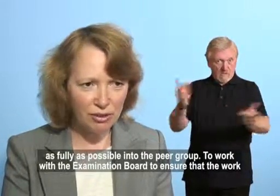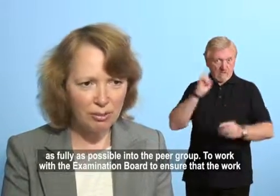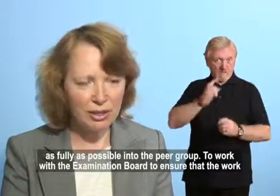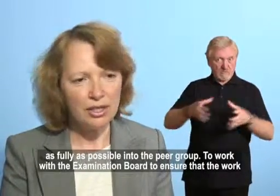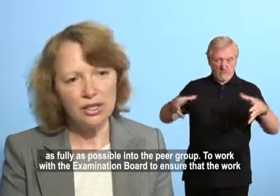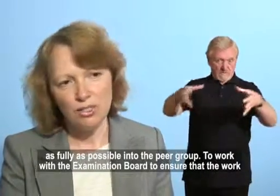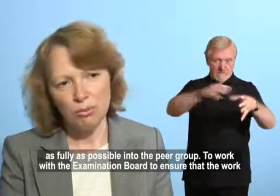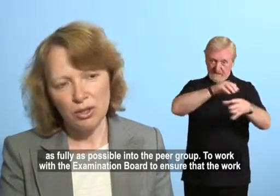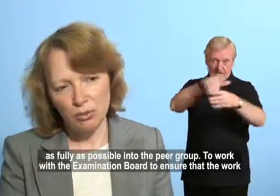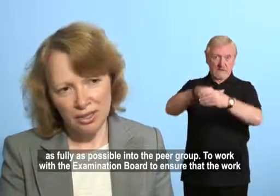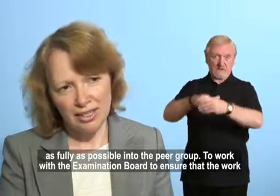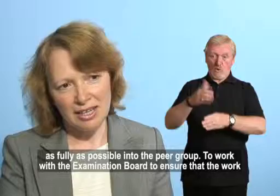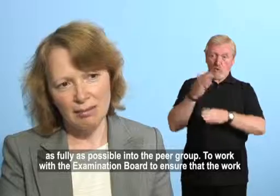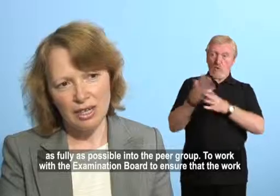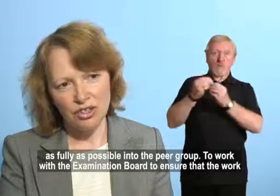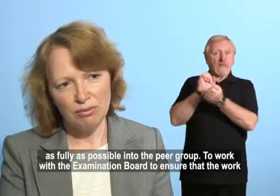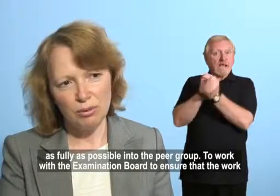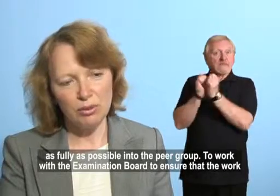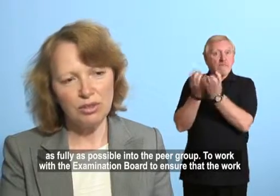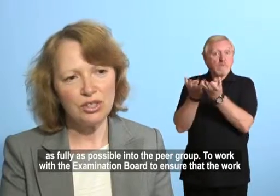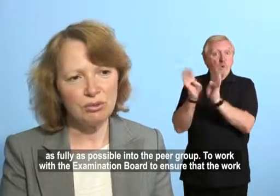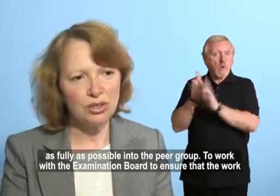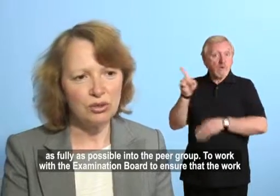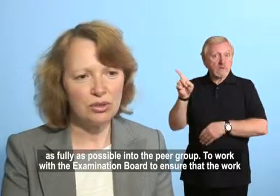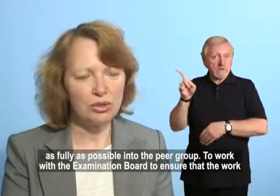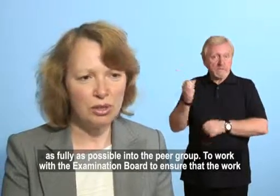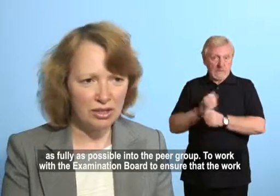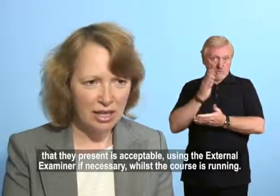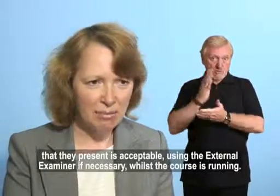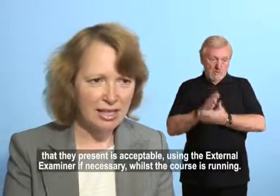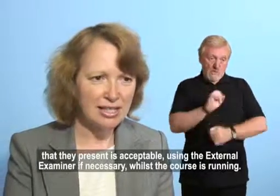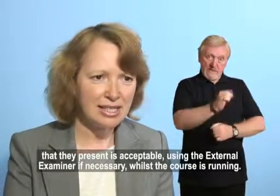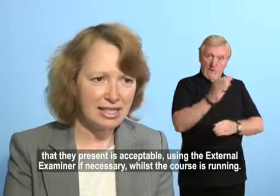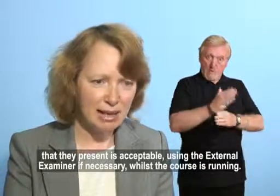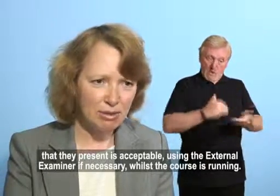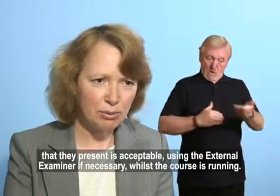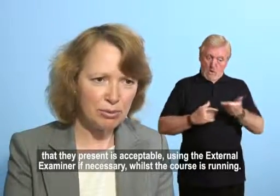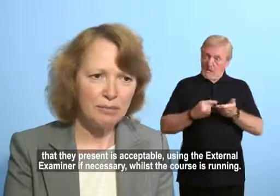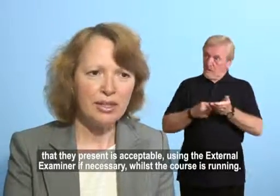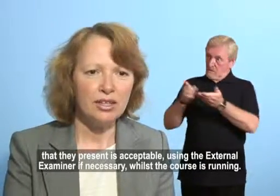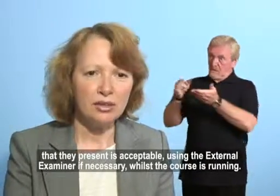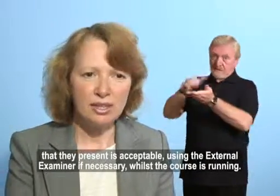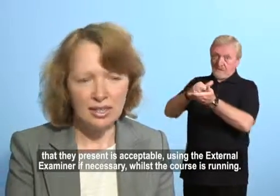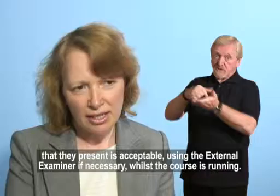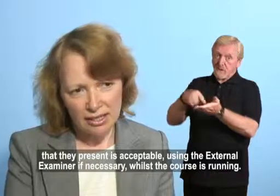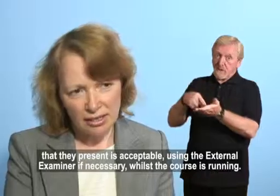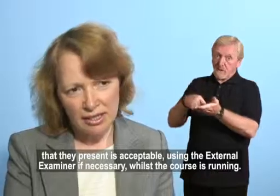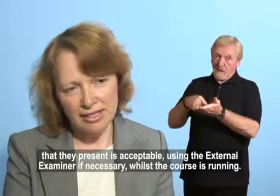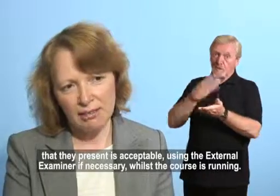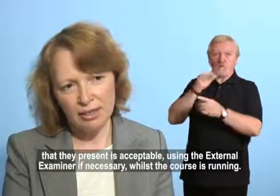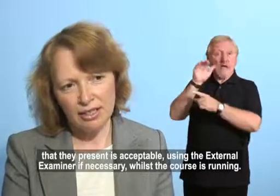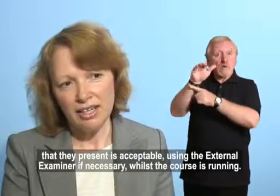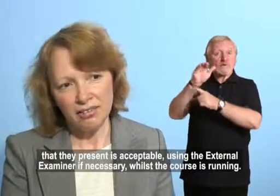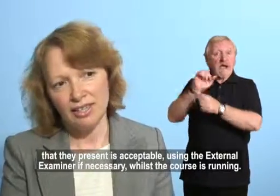peer group, to work with the examination board to ensure that the work that they present is acceptable, using the